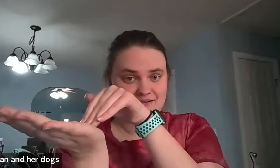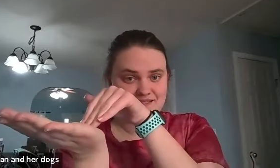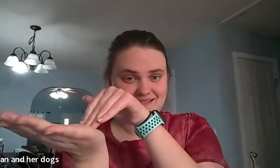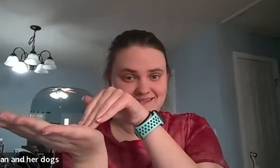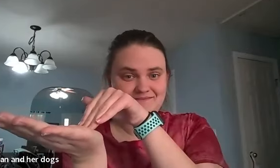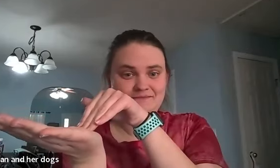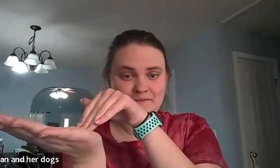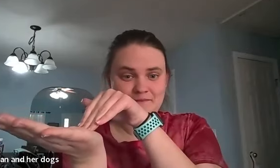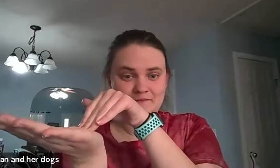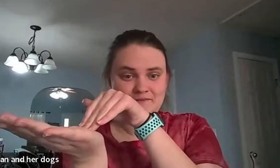6,000,